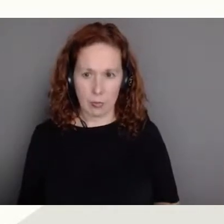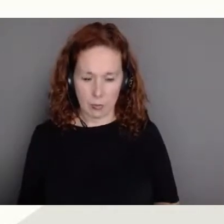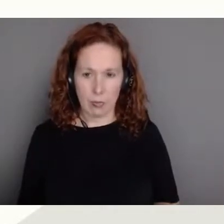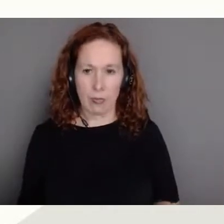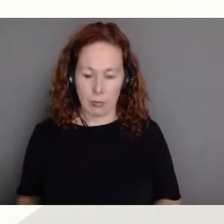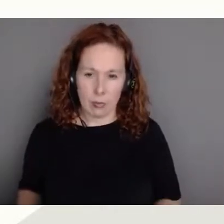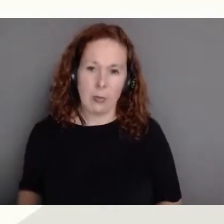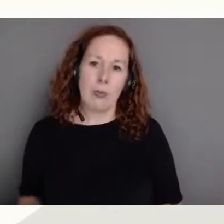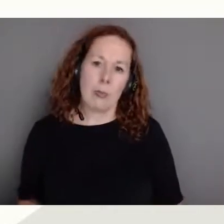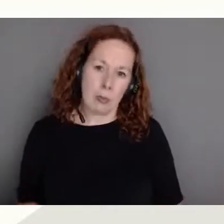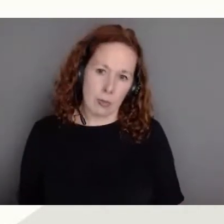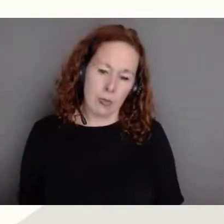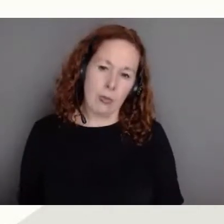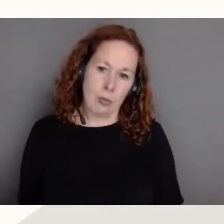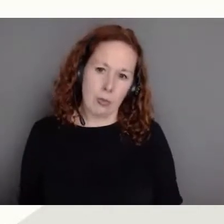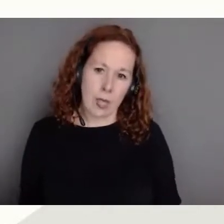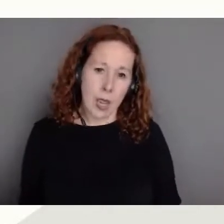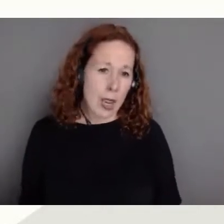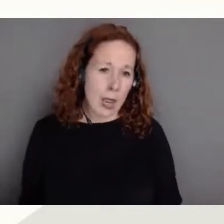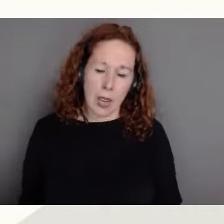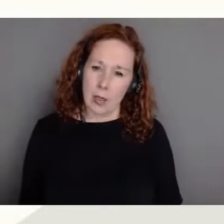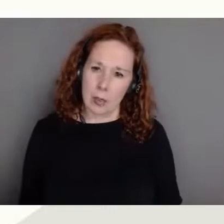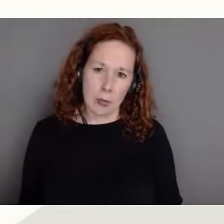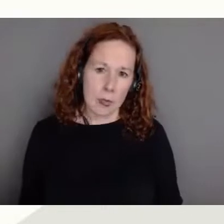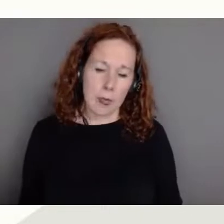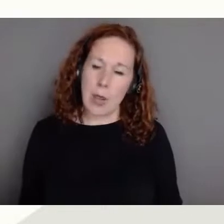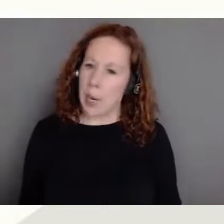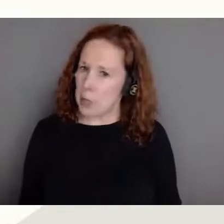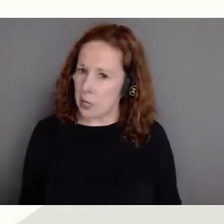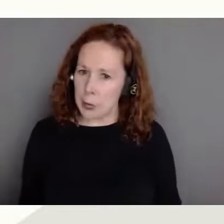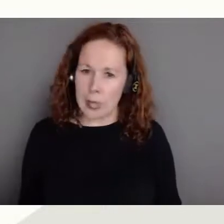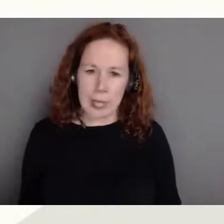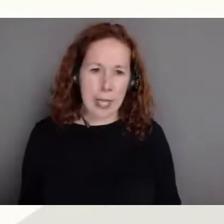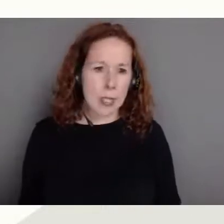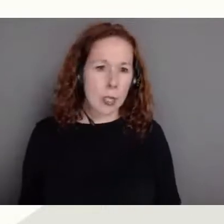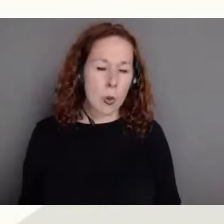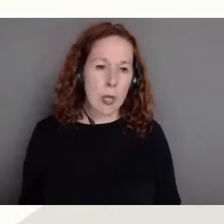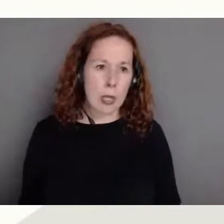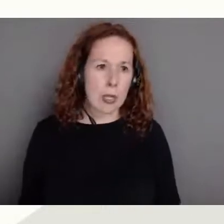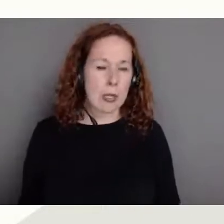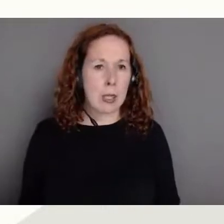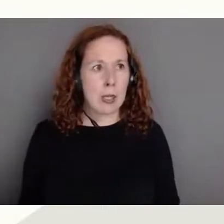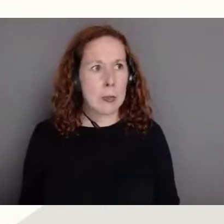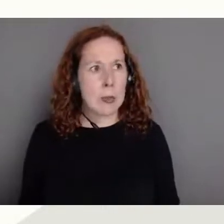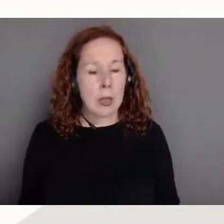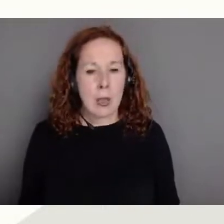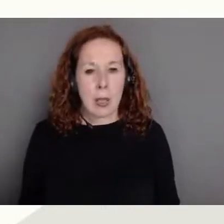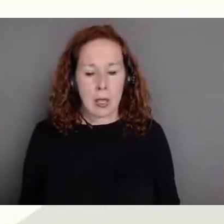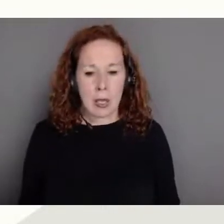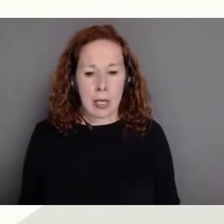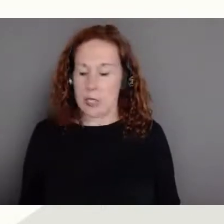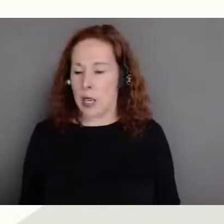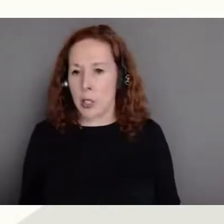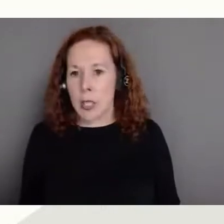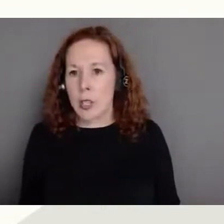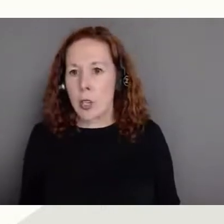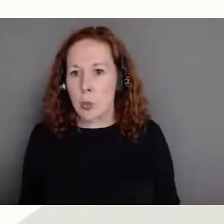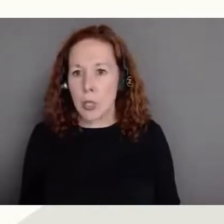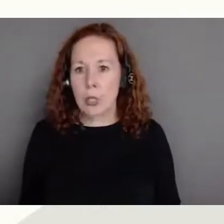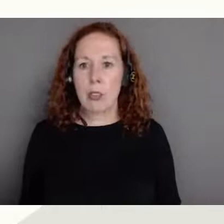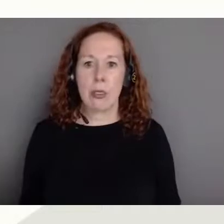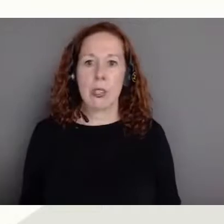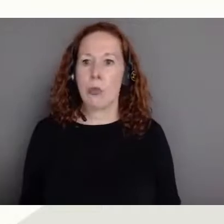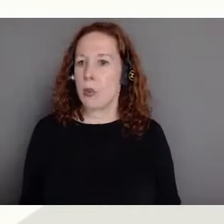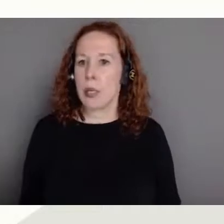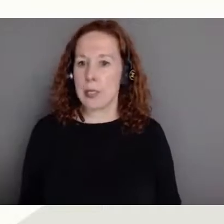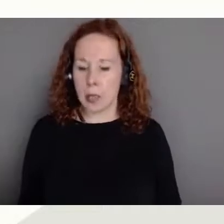that empathy is crucial, I imagine. It just is. Yeah. Absolutely. And Yeah. so is integrity in our